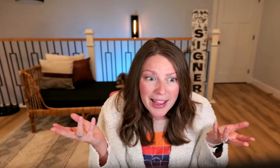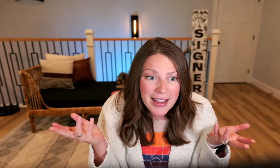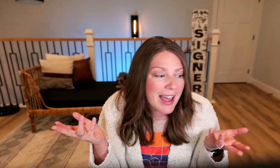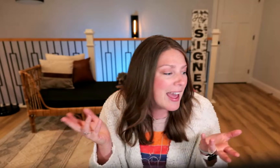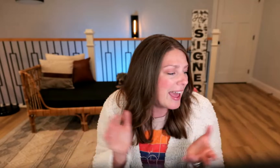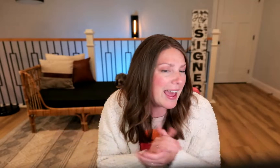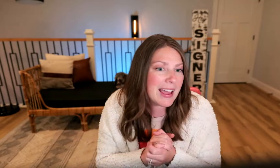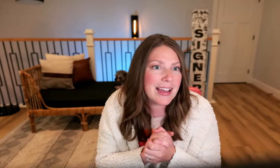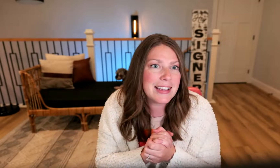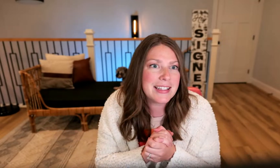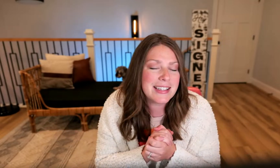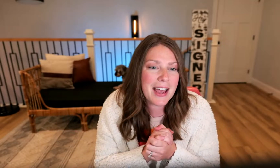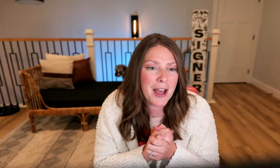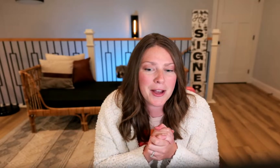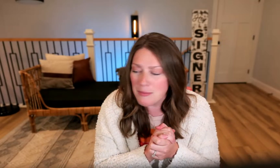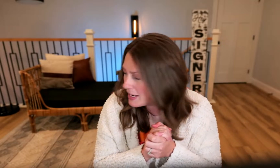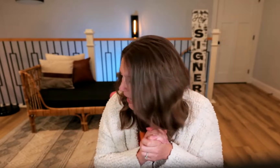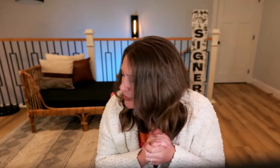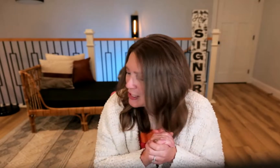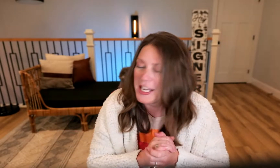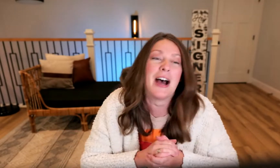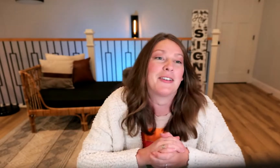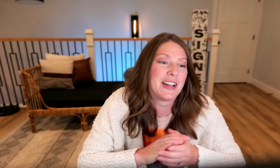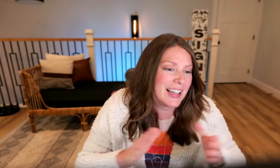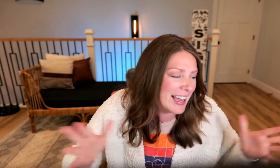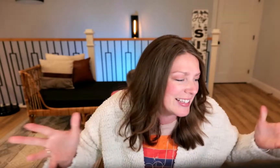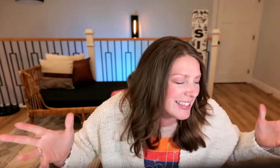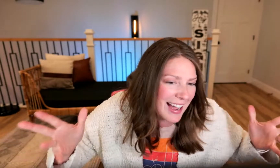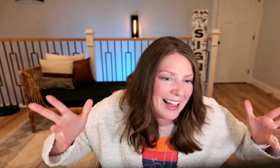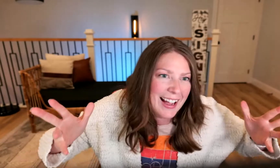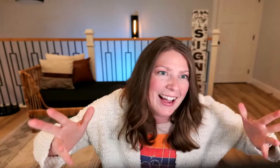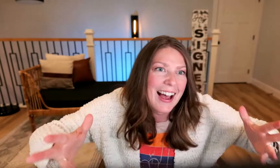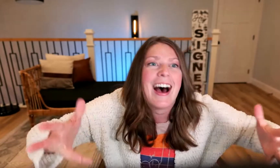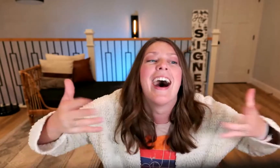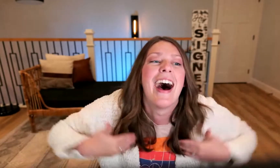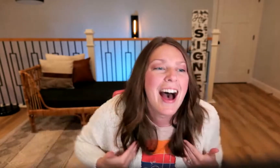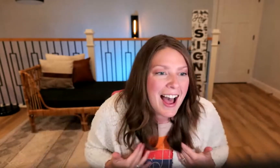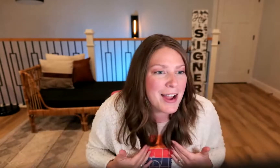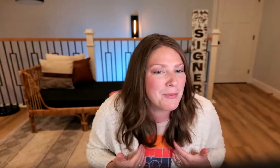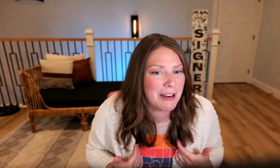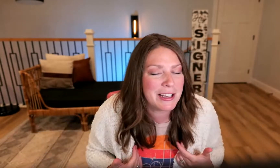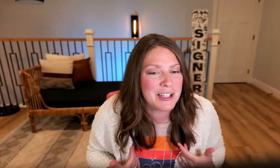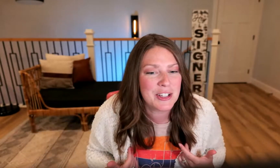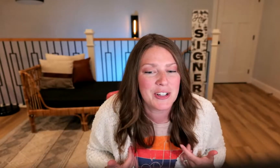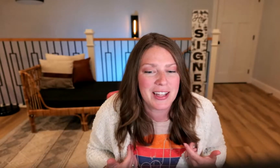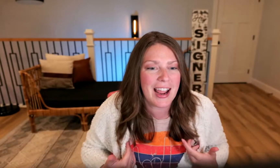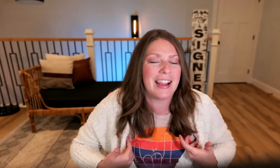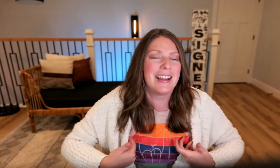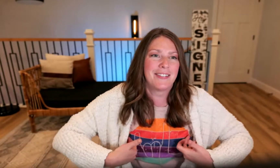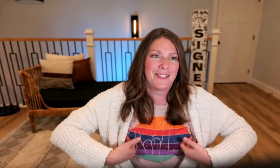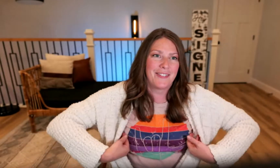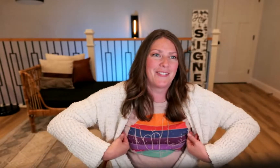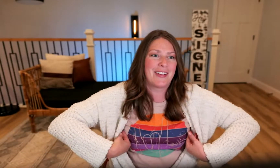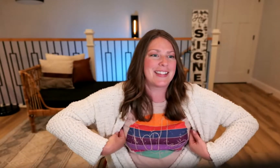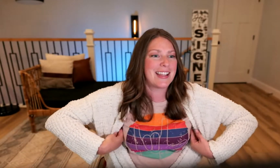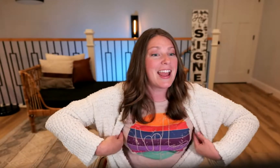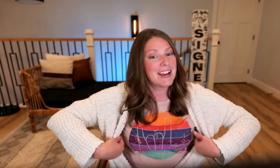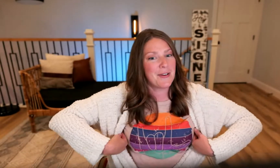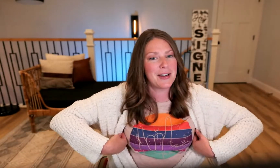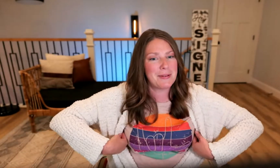giveaway. And I just now realized I'm wearing the shirt that I was going to be